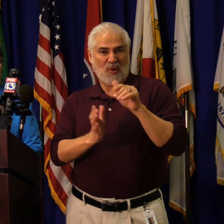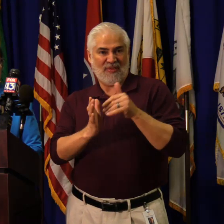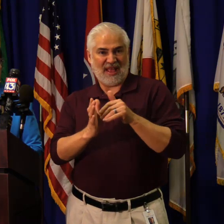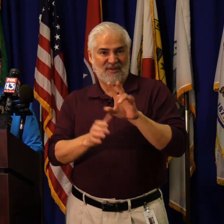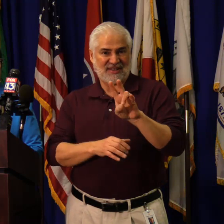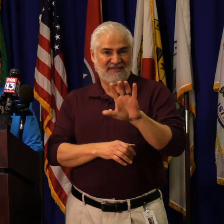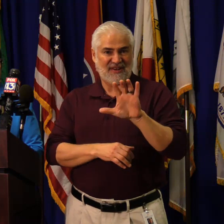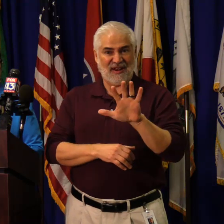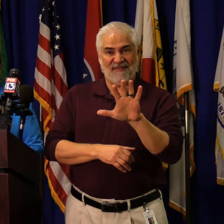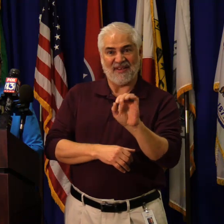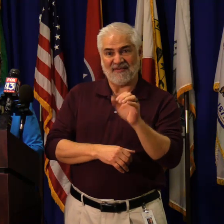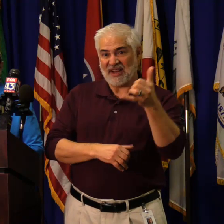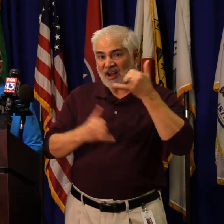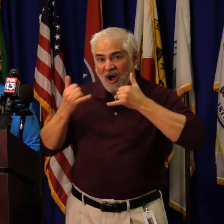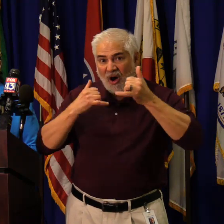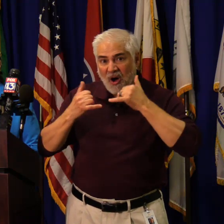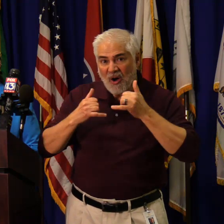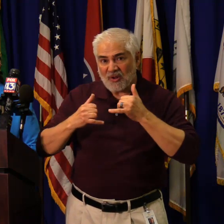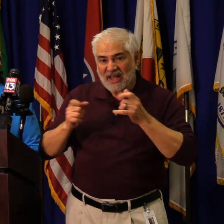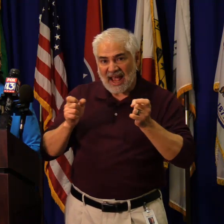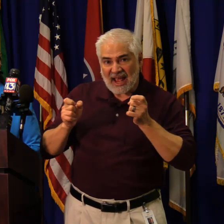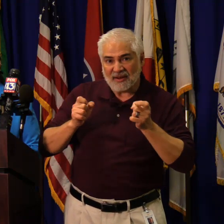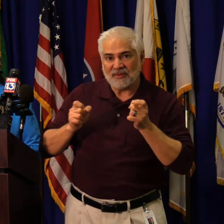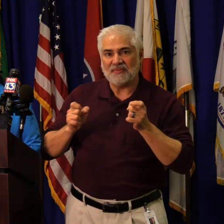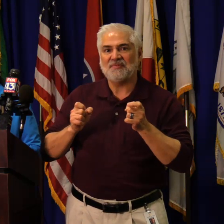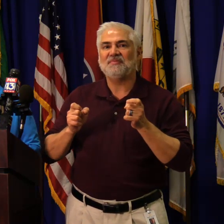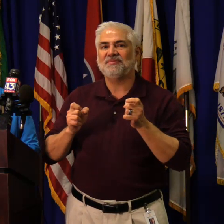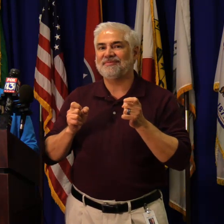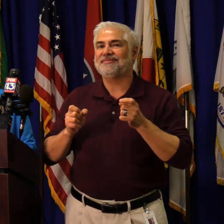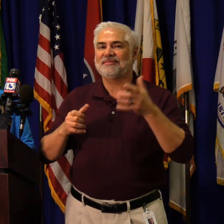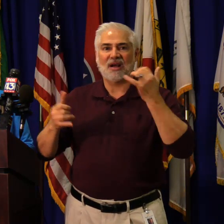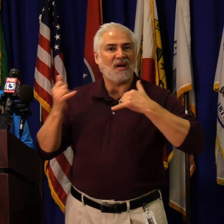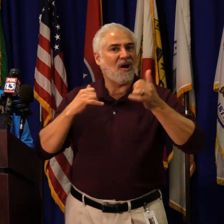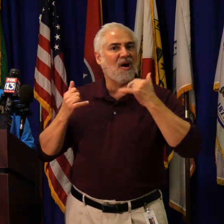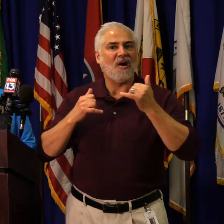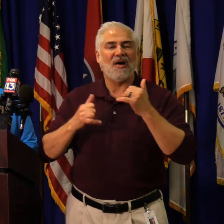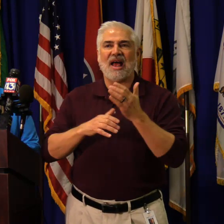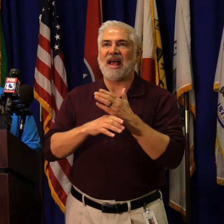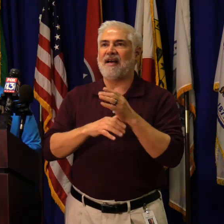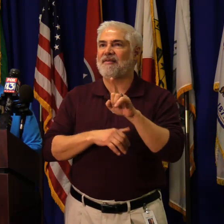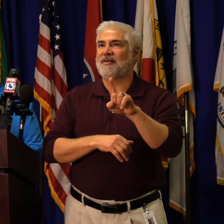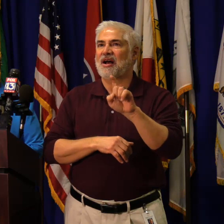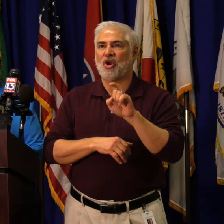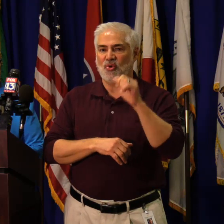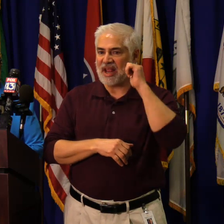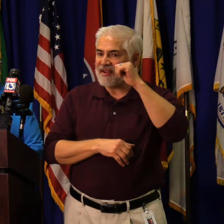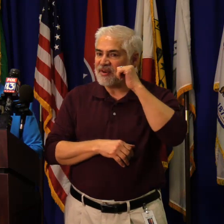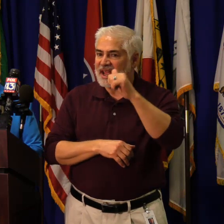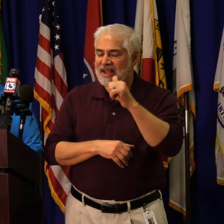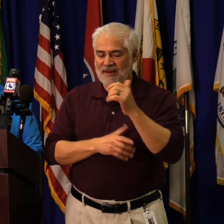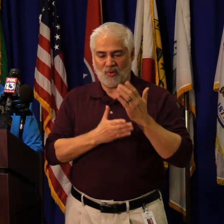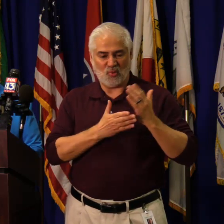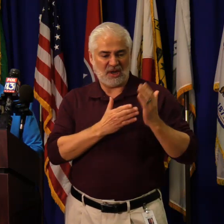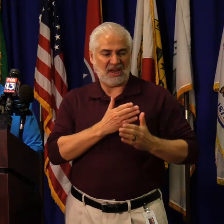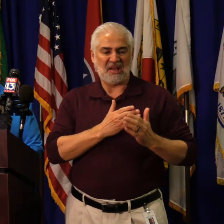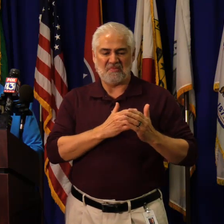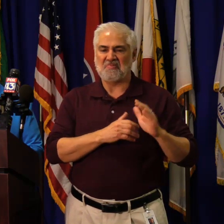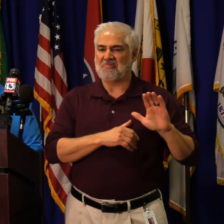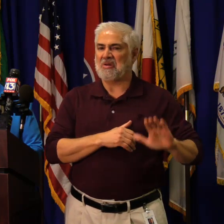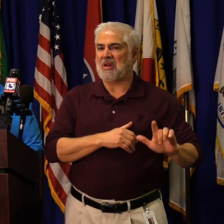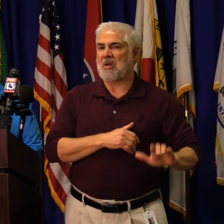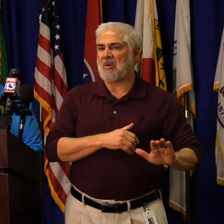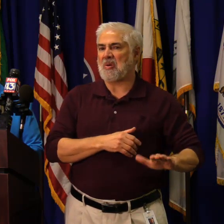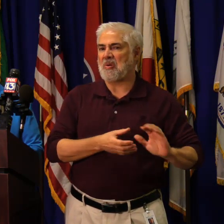1,750 calls, and those continue to come in around an average of 100 a day, but generally on the weekend they're a little bit